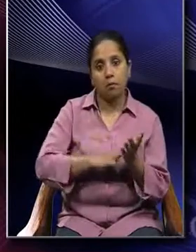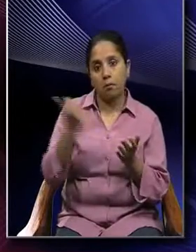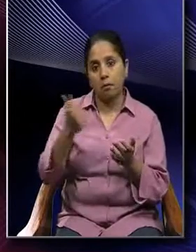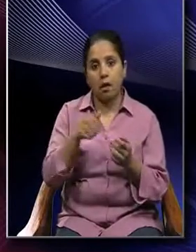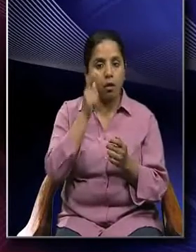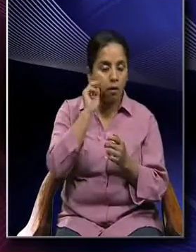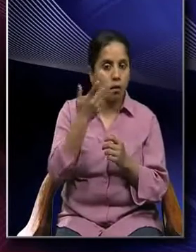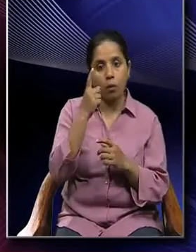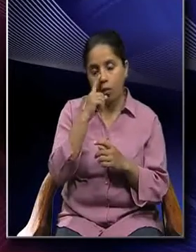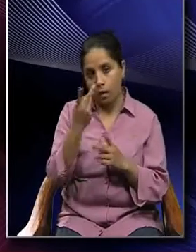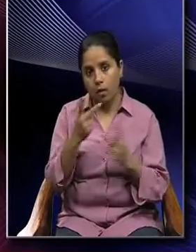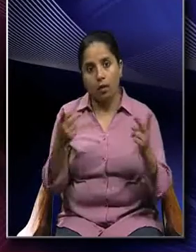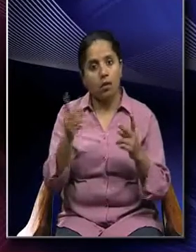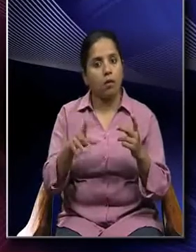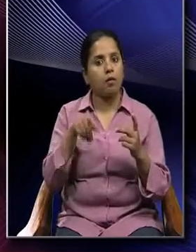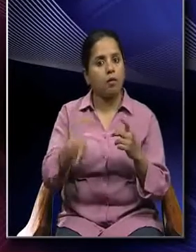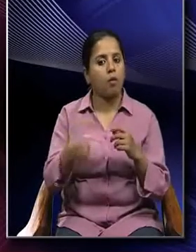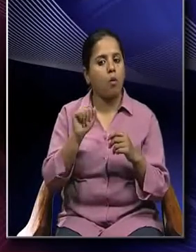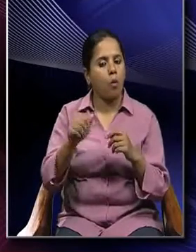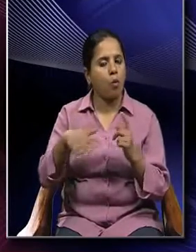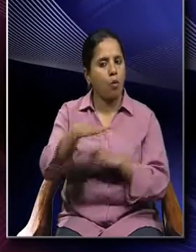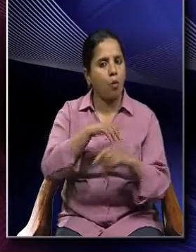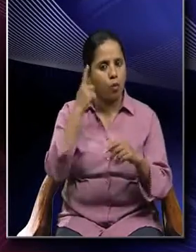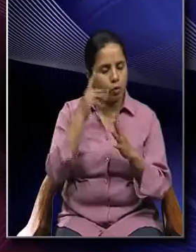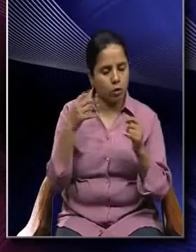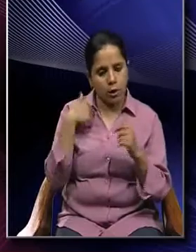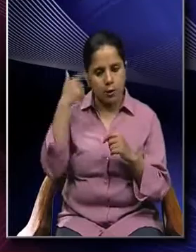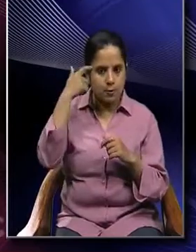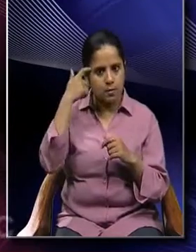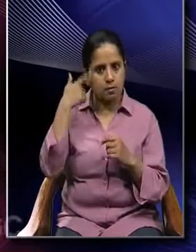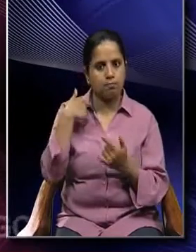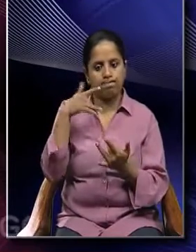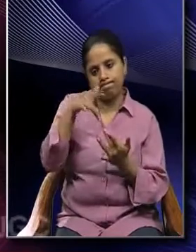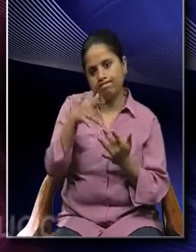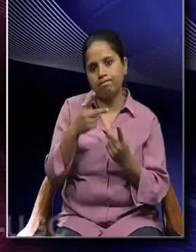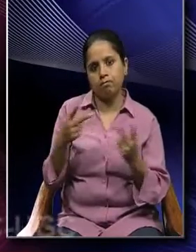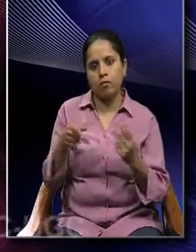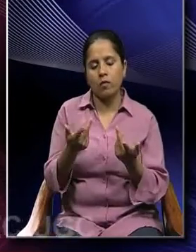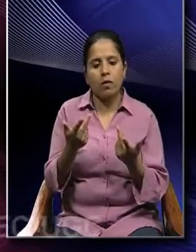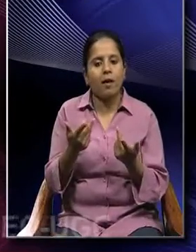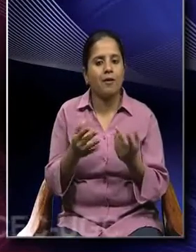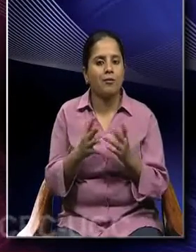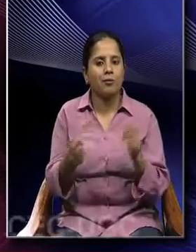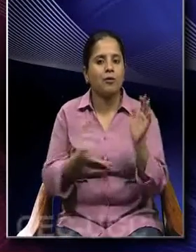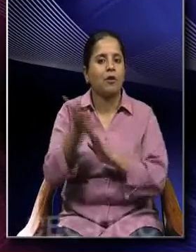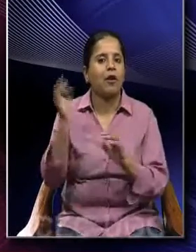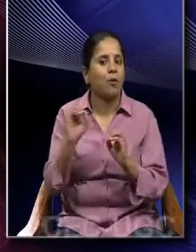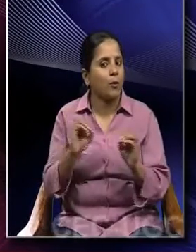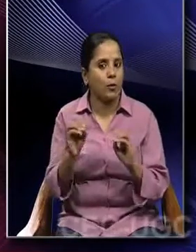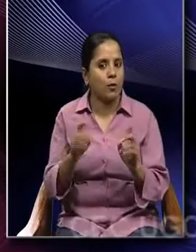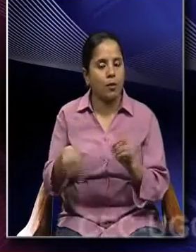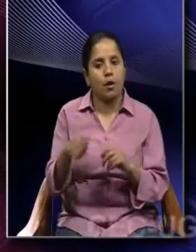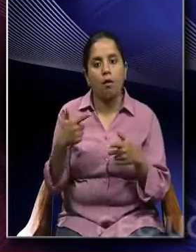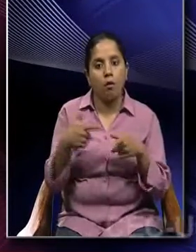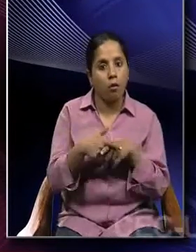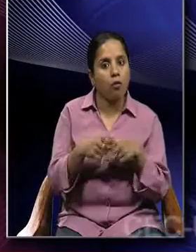or female, accordingly is in perpetual state of resolving conflict. And there is no escape from conflict. Conflict is something